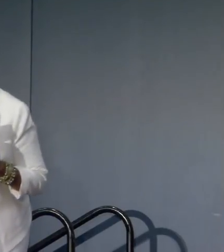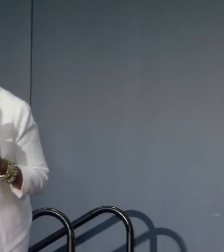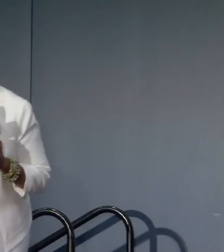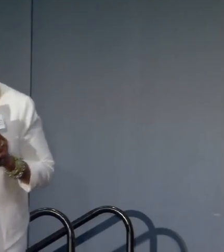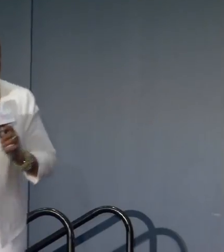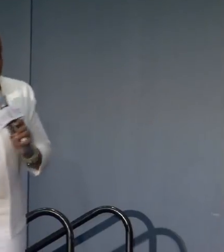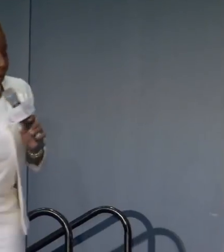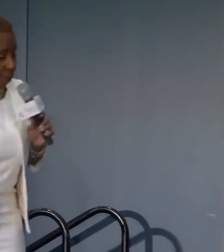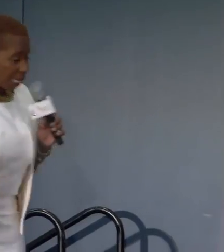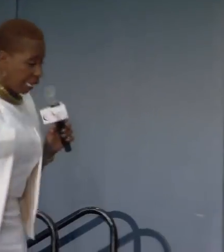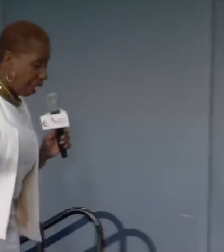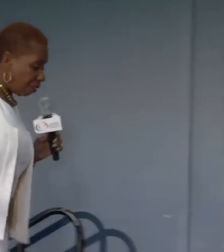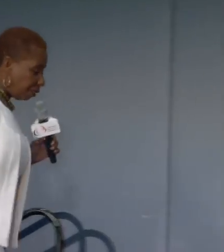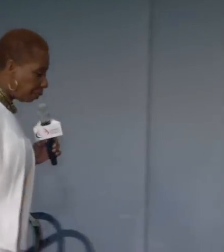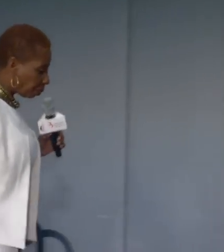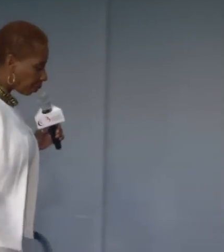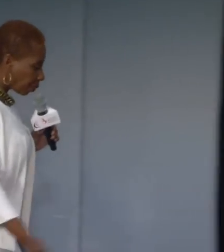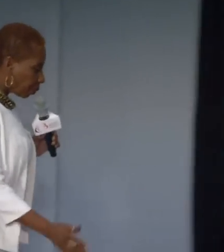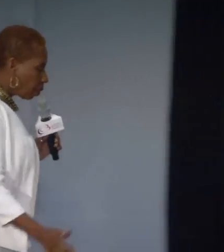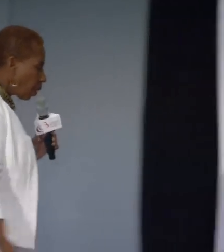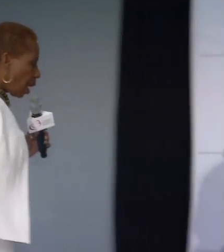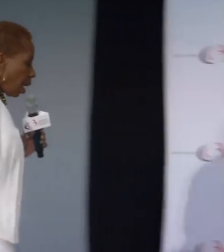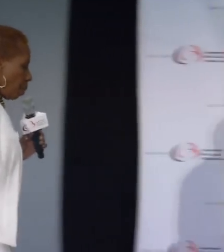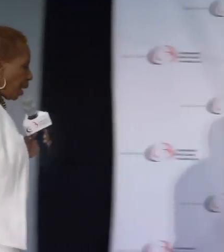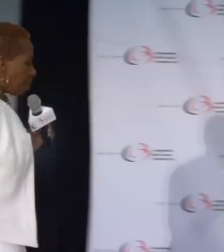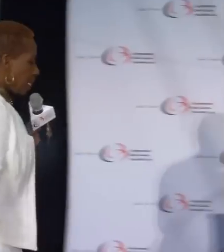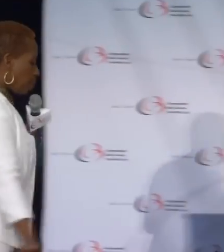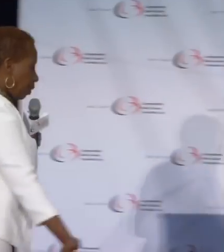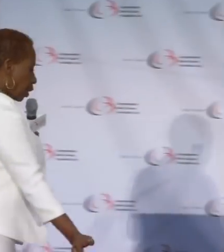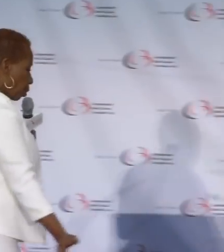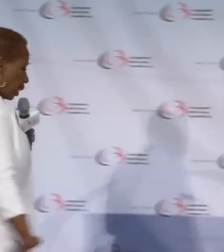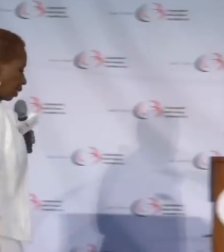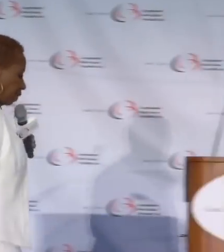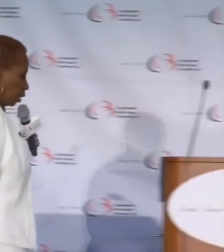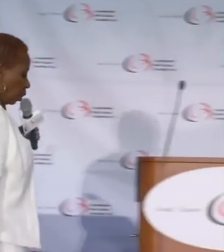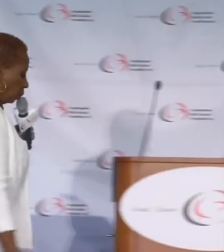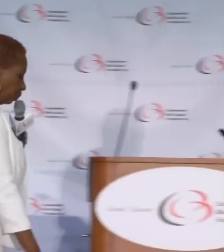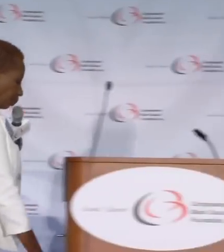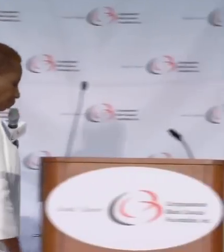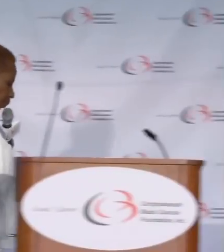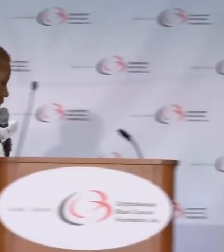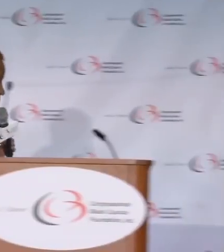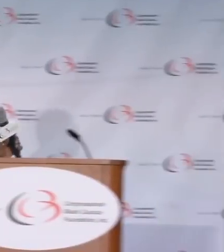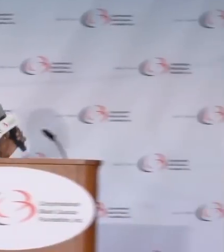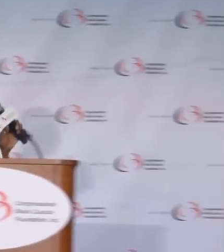go. So anyway, he left. But I'm a spiritual individual.